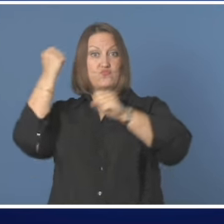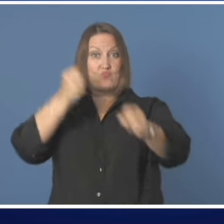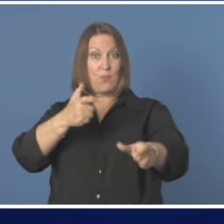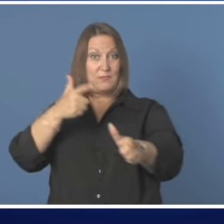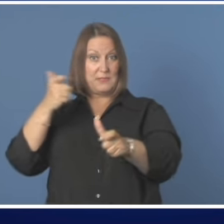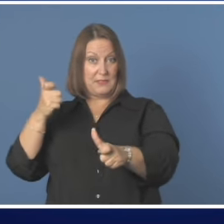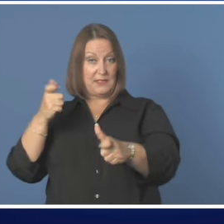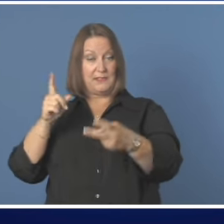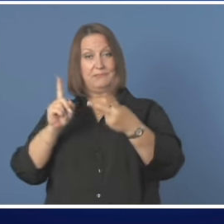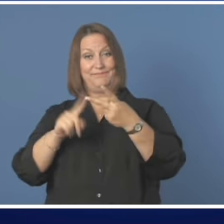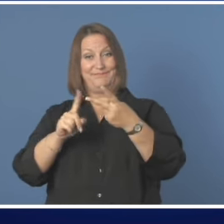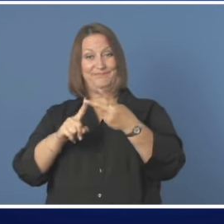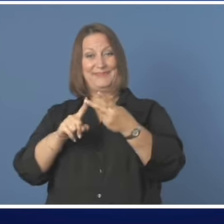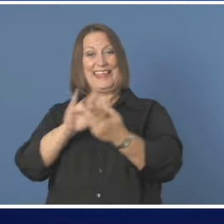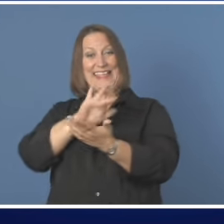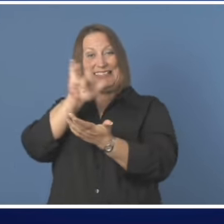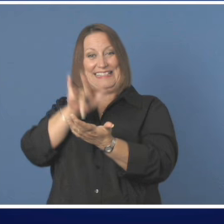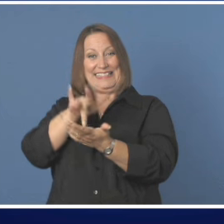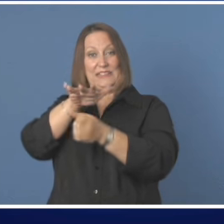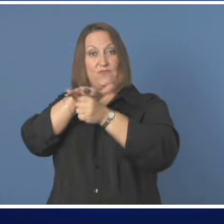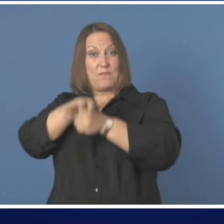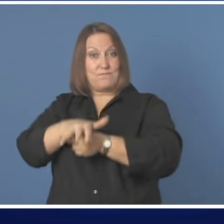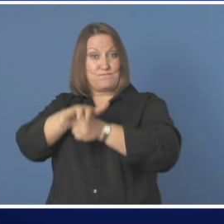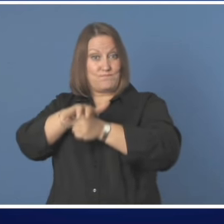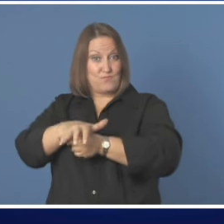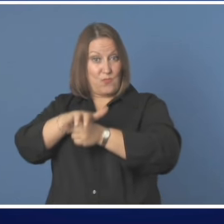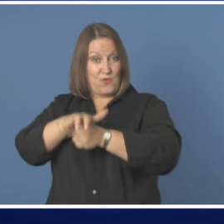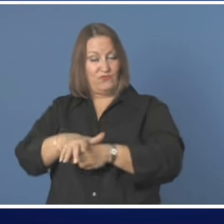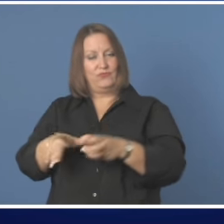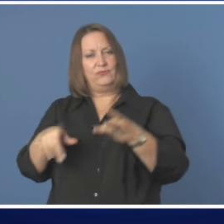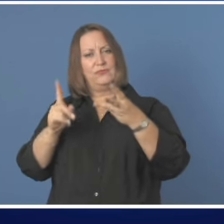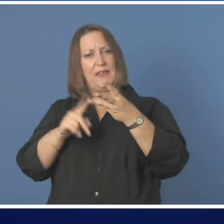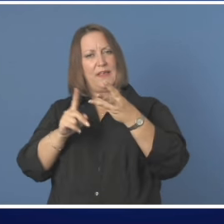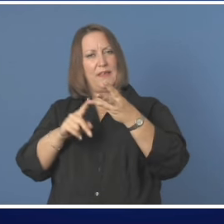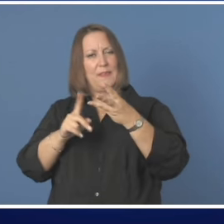pressure, and damage potential.